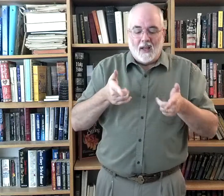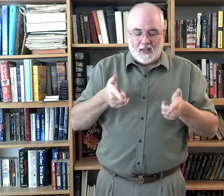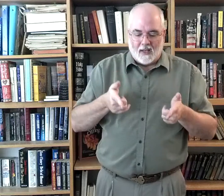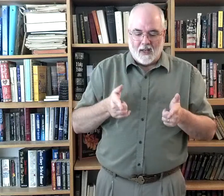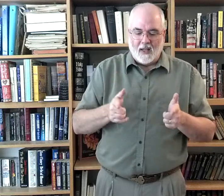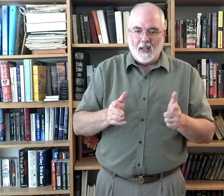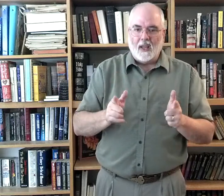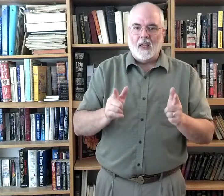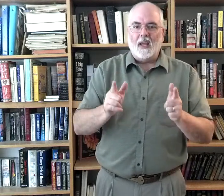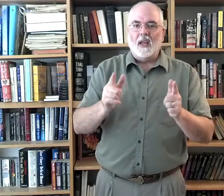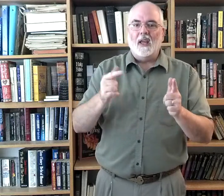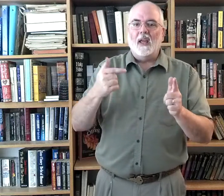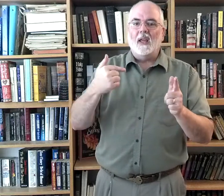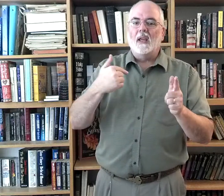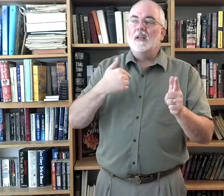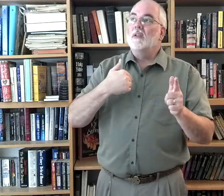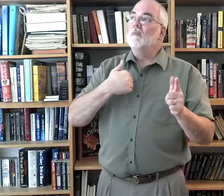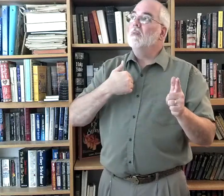guide. Let me